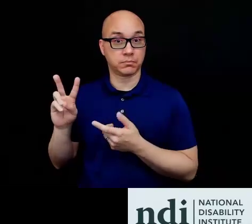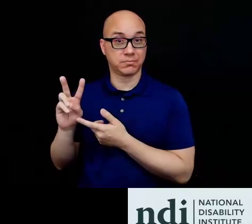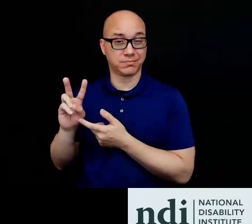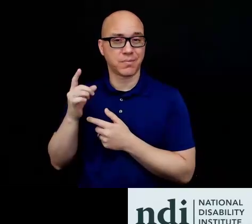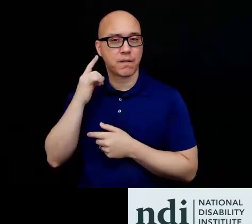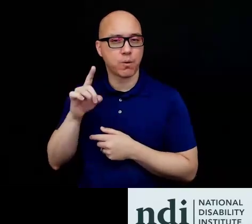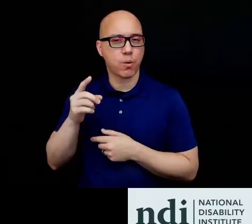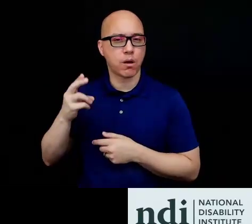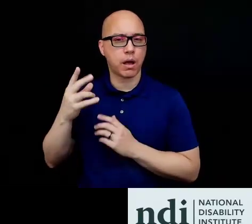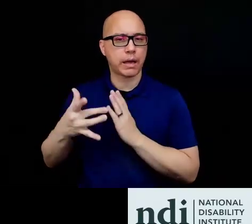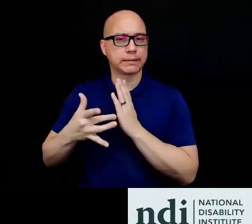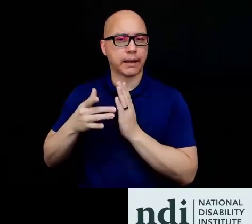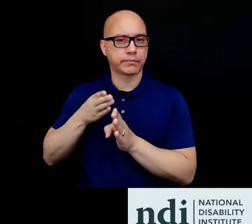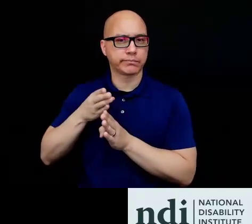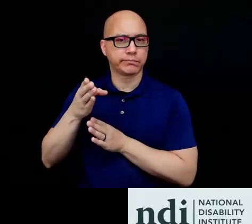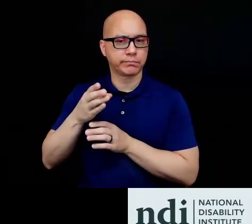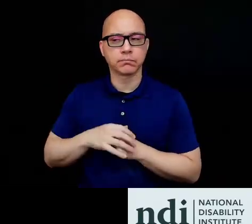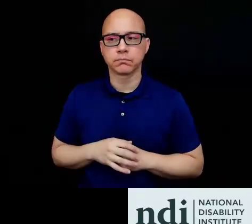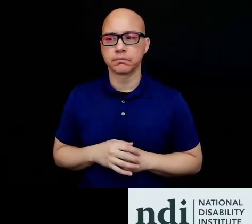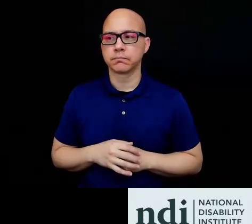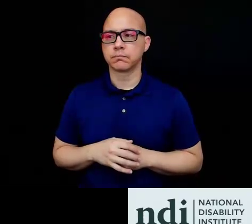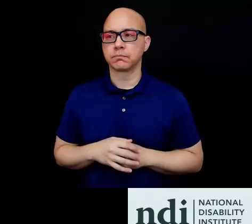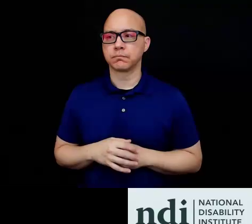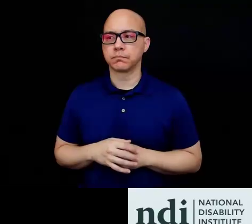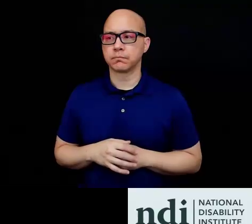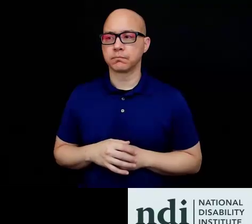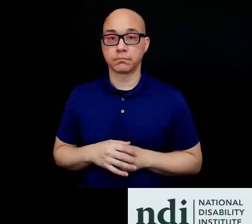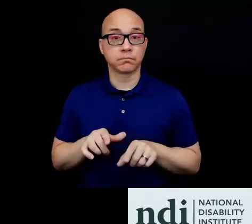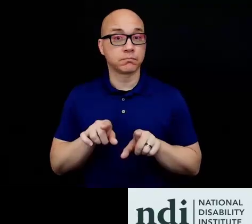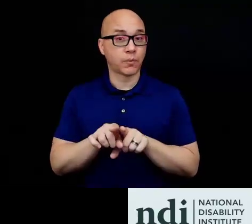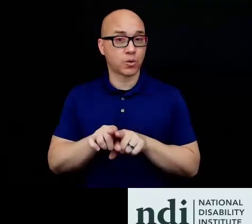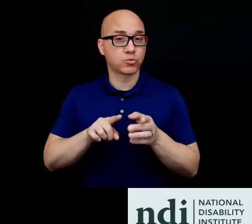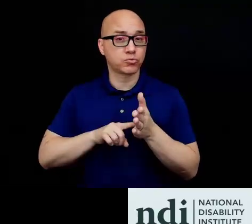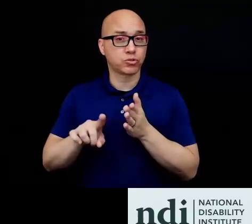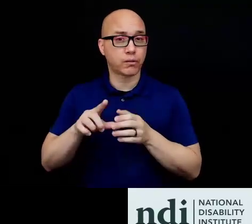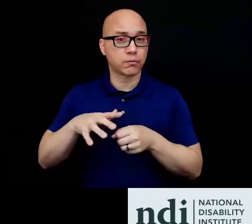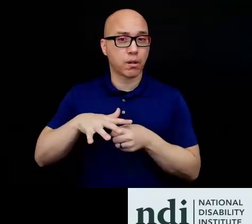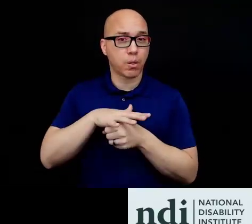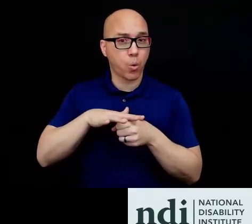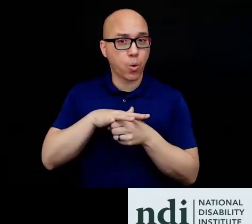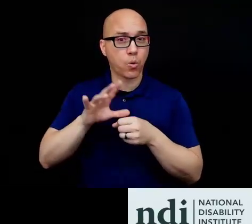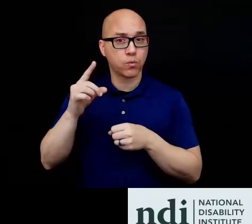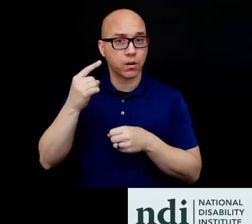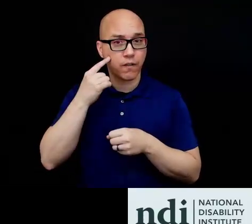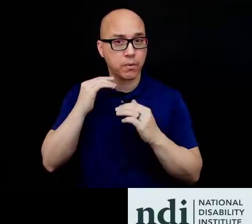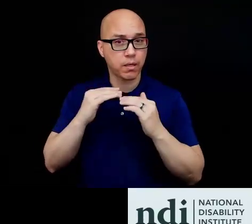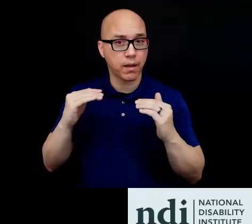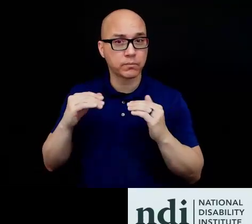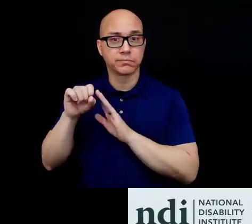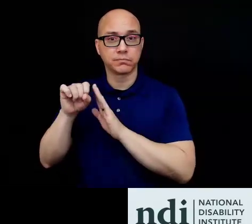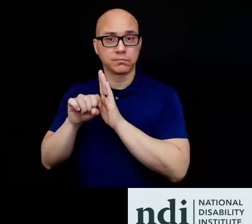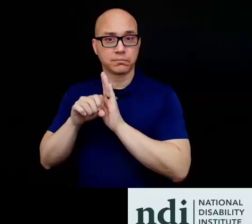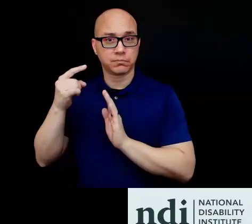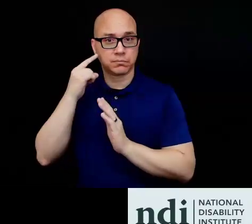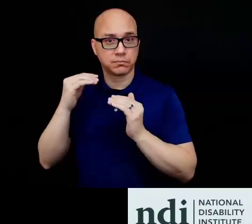arena, as well as in your local and state government. There is